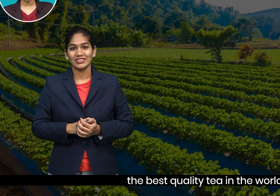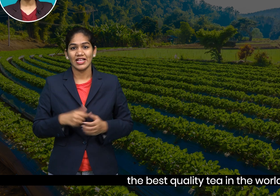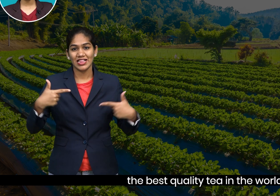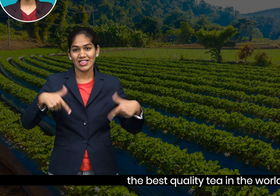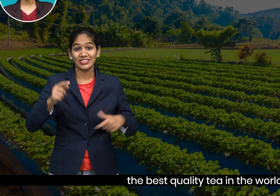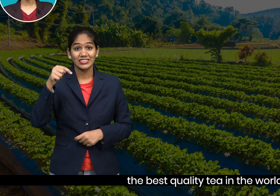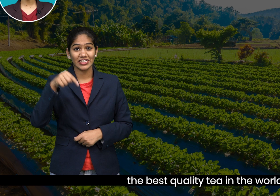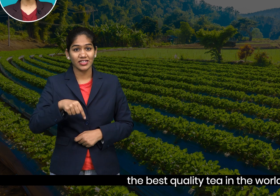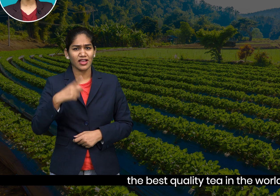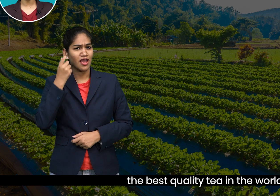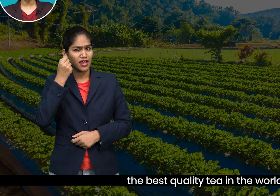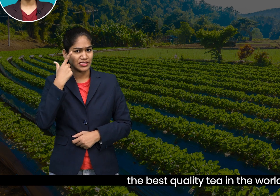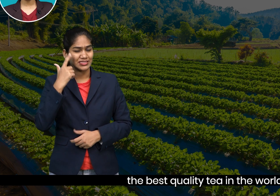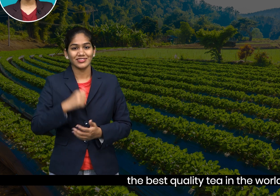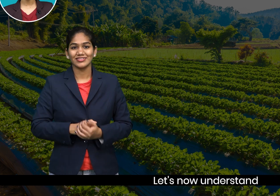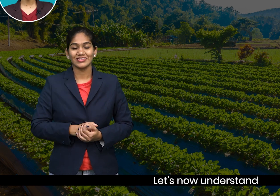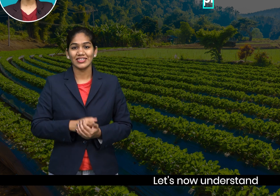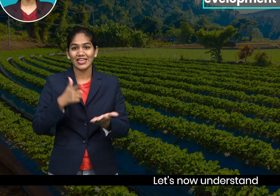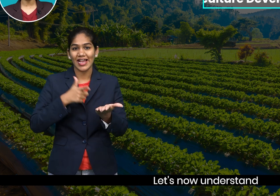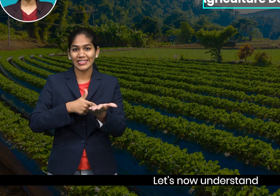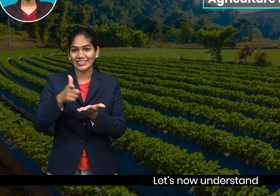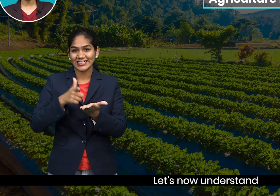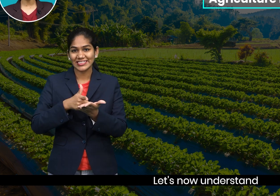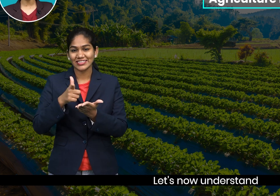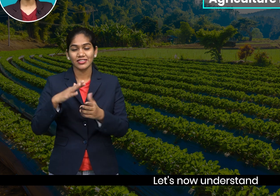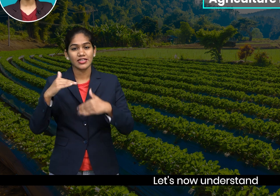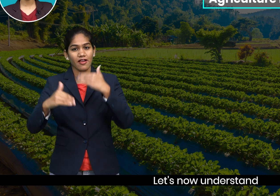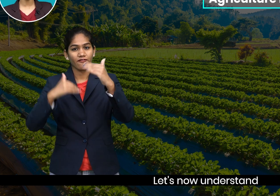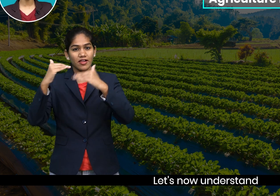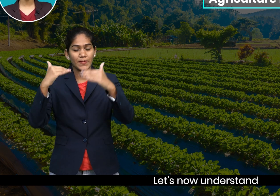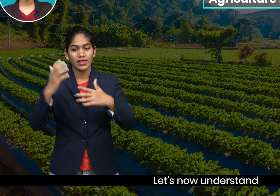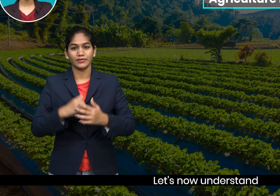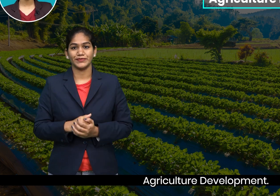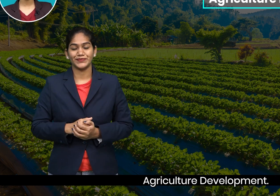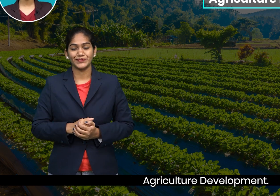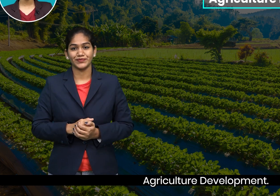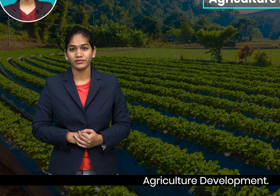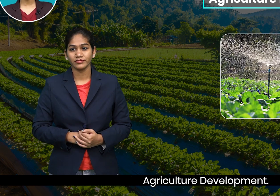Let's now understand agriculture development.